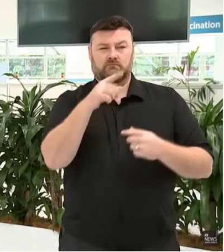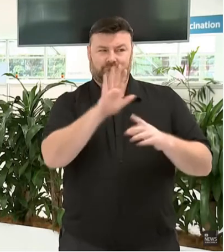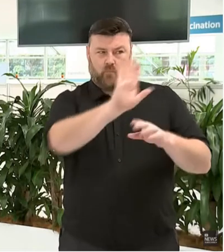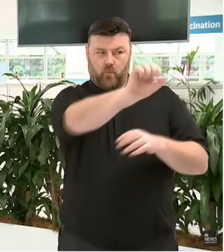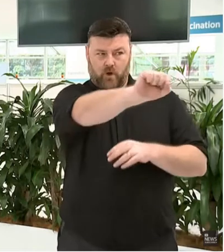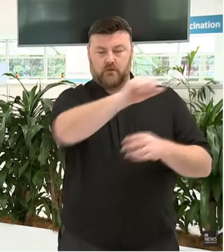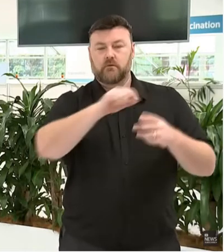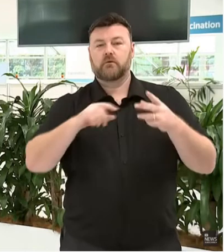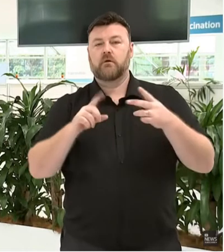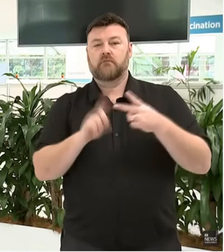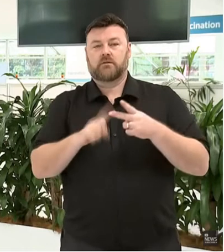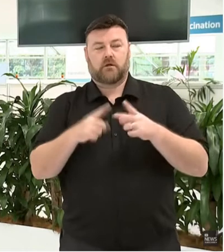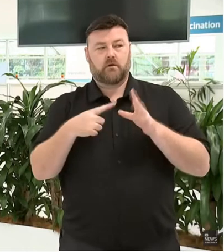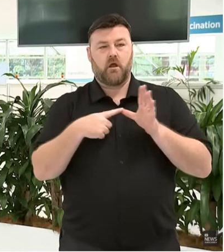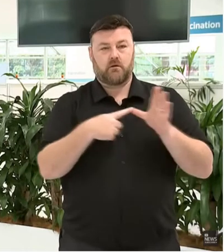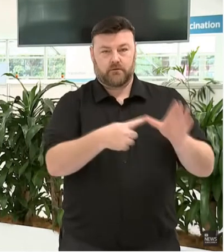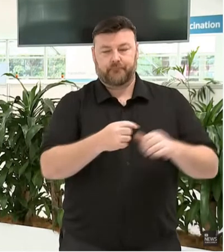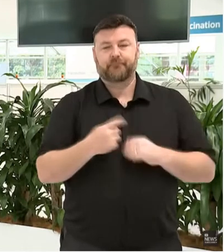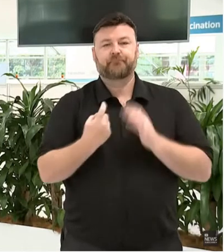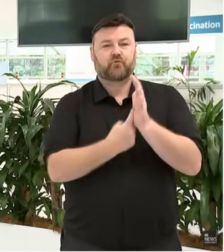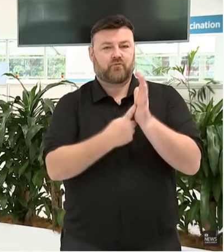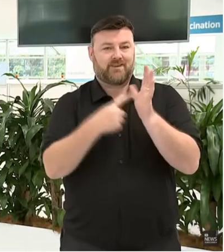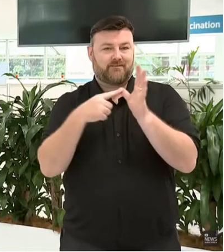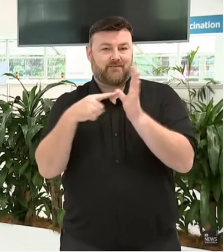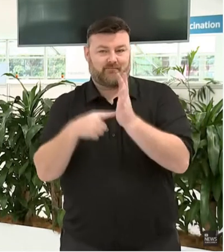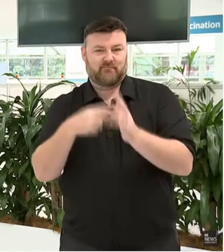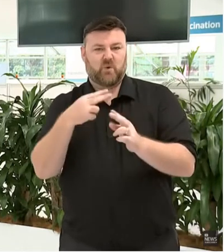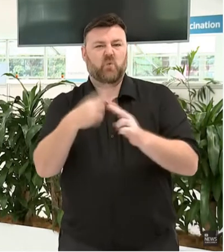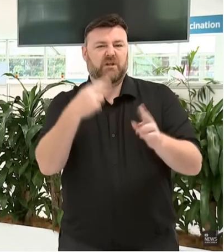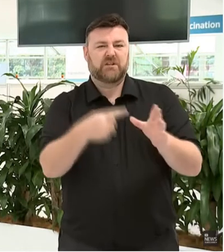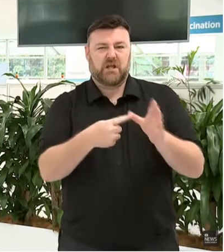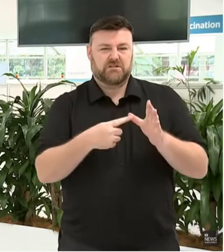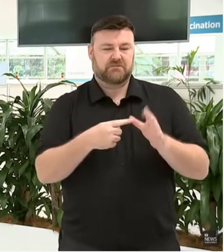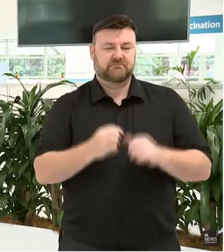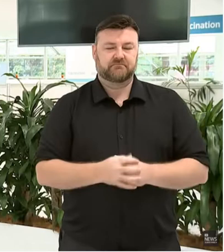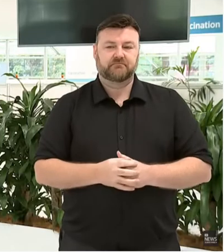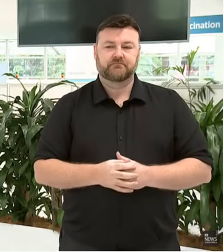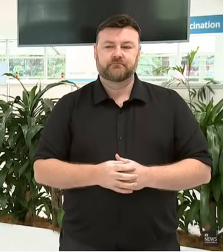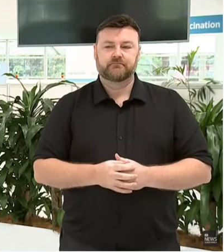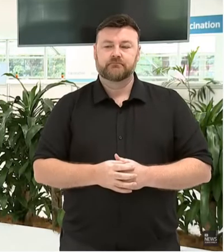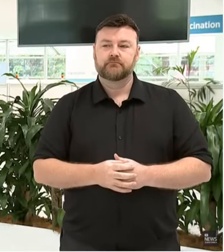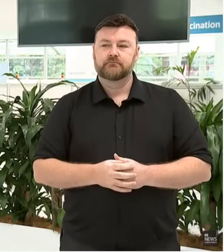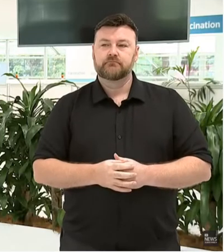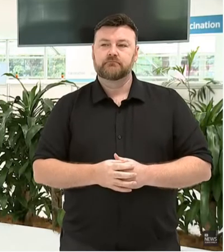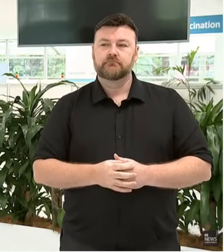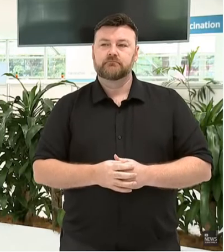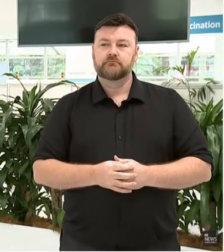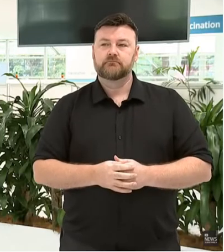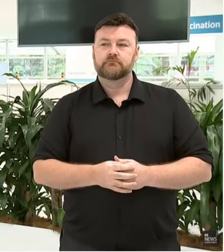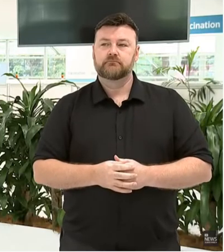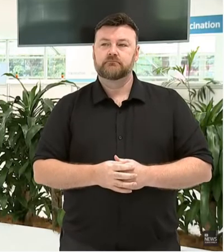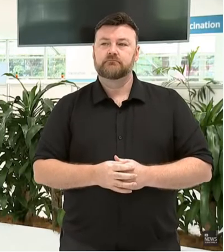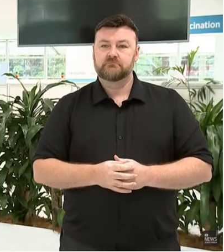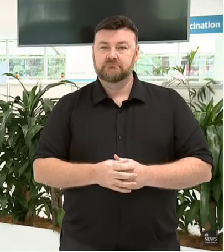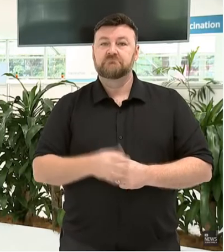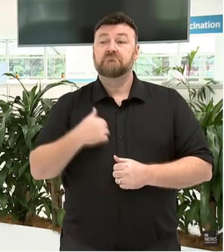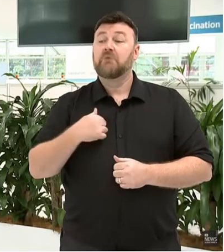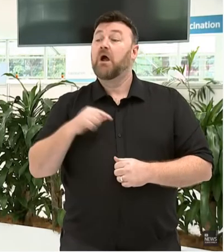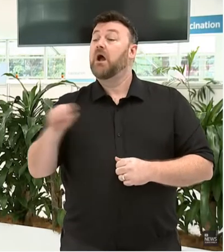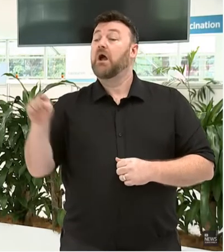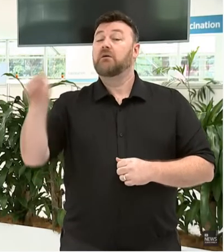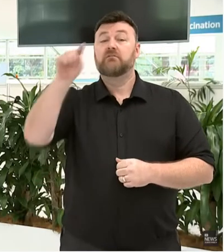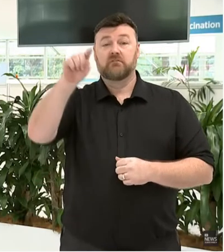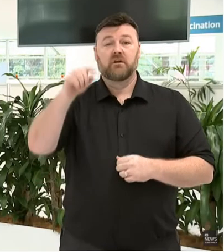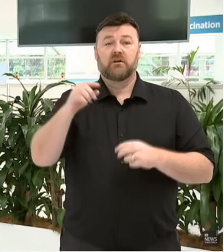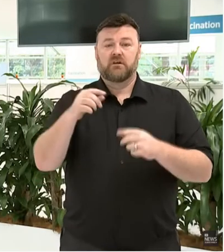second question on rapid antigen tests. Look, I've had numerous discussions with the three ministers,